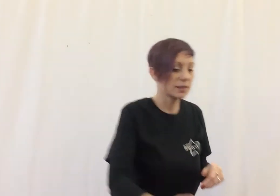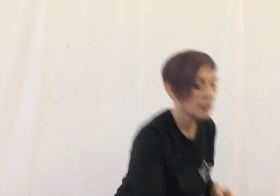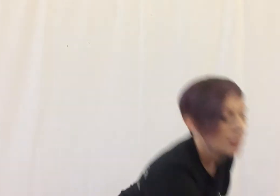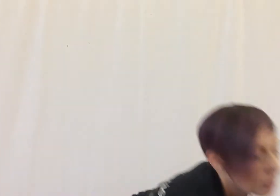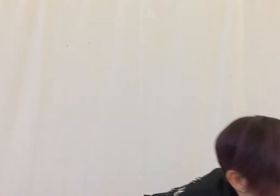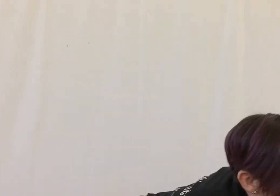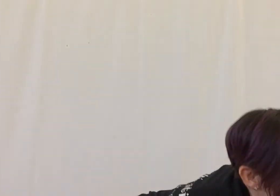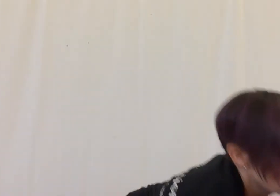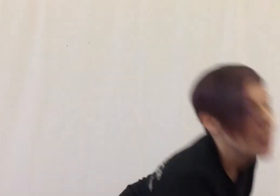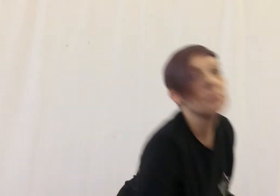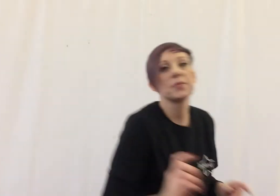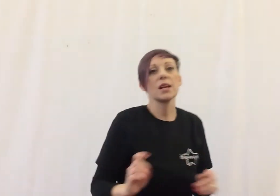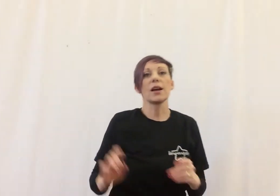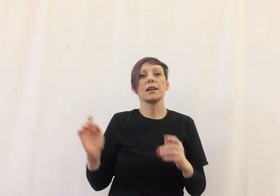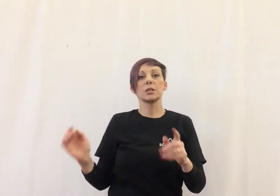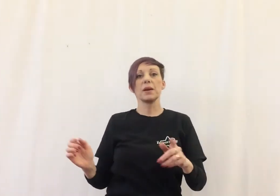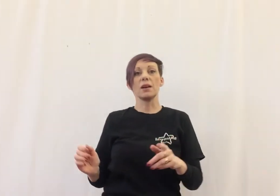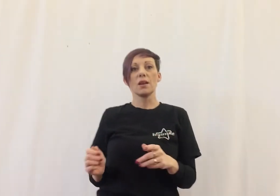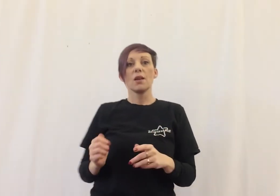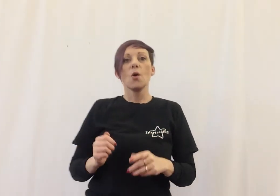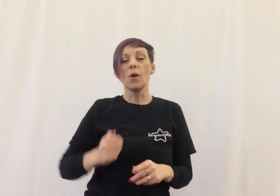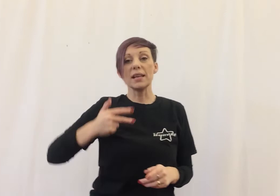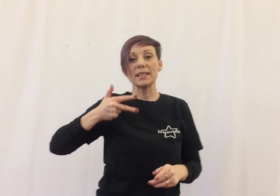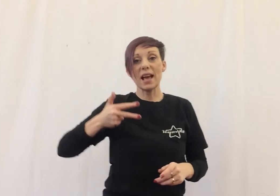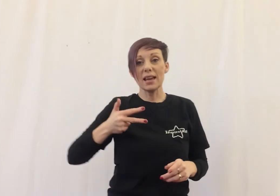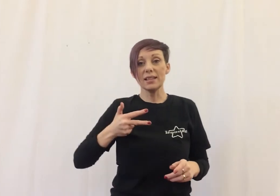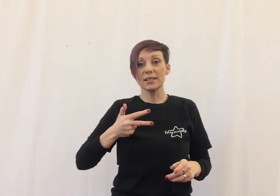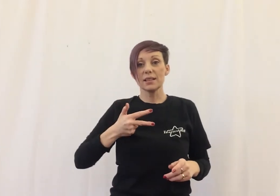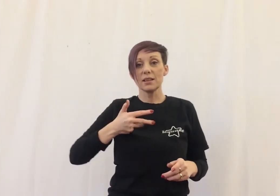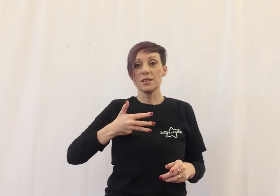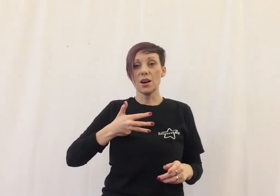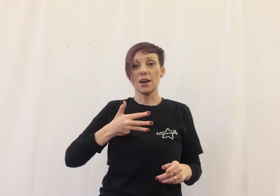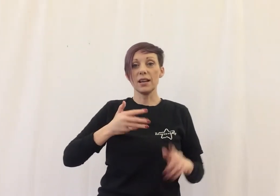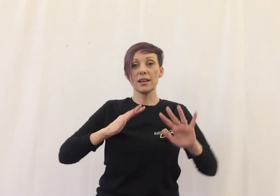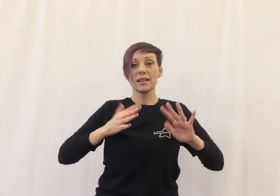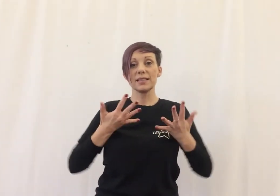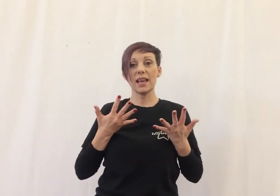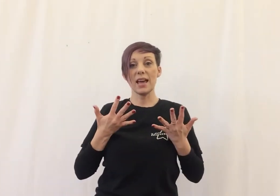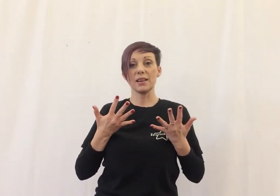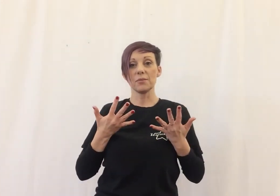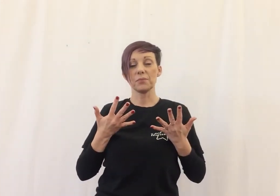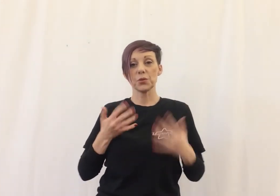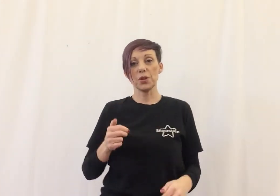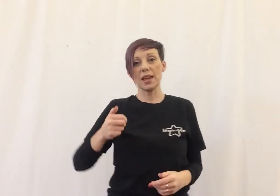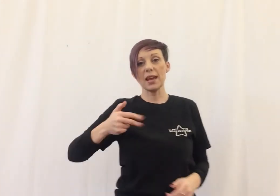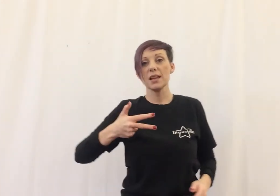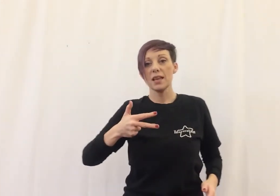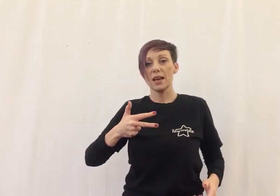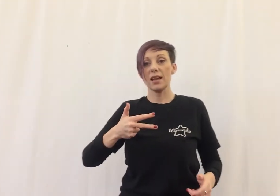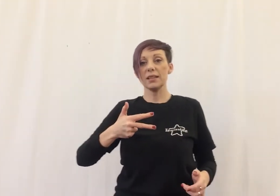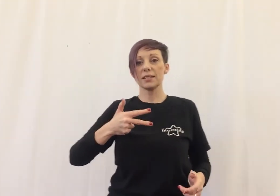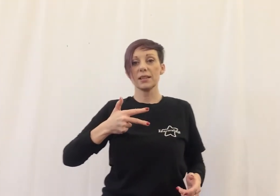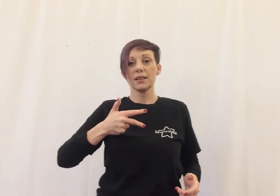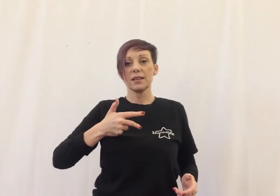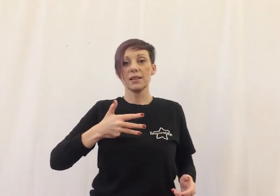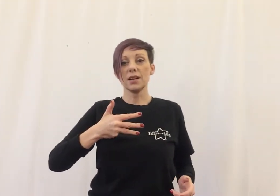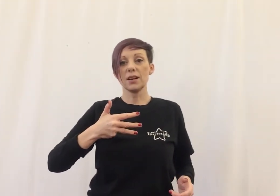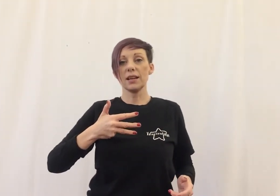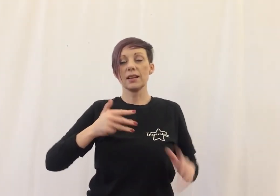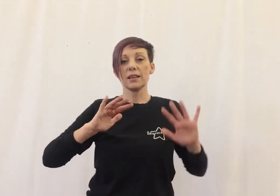Excellent. Okay, next bit. When it's 8, 9, 10. So we do that again. 8, 9,